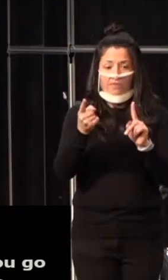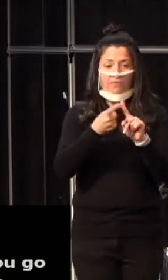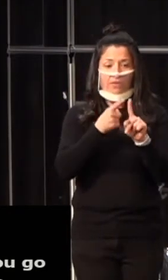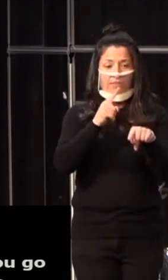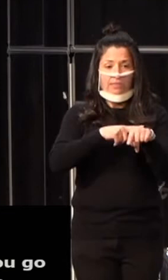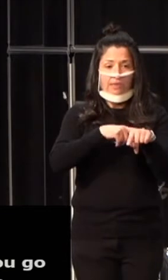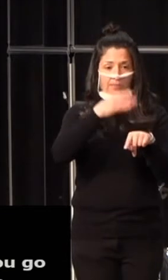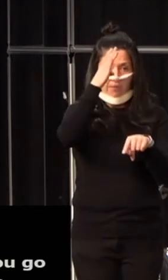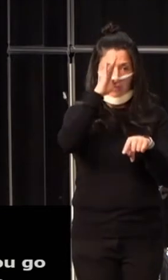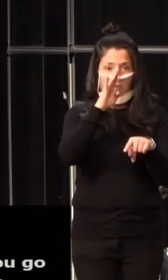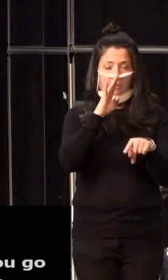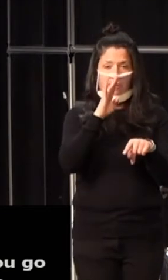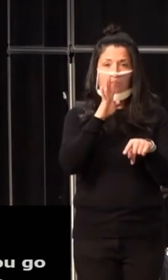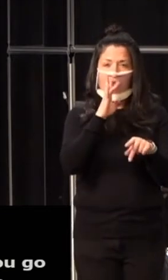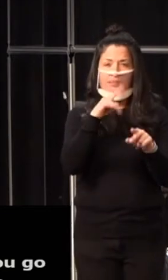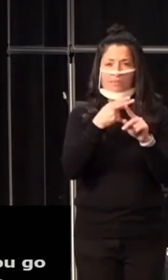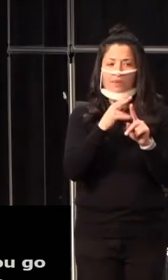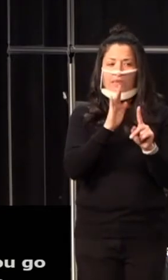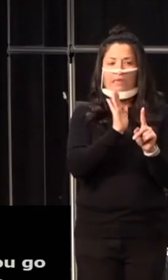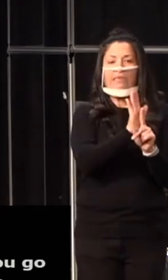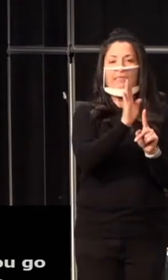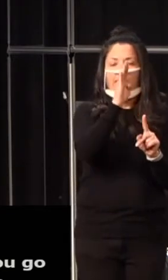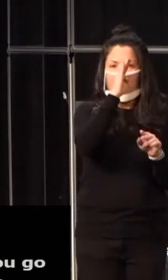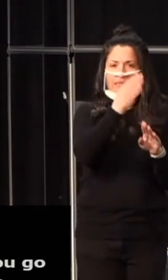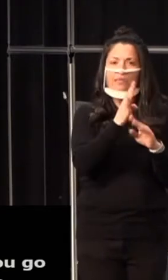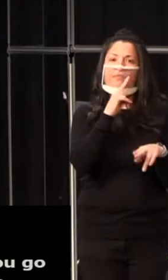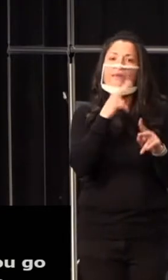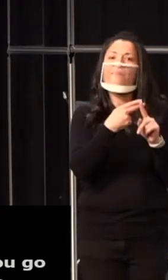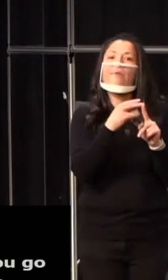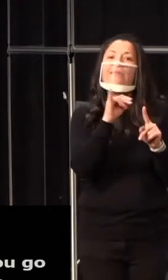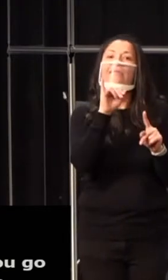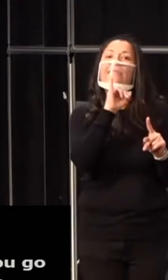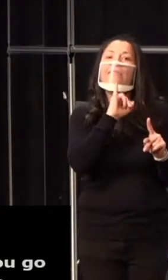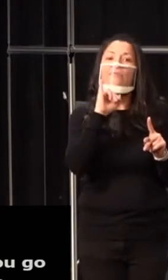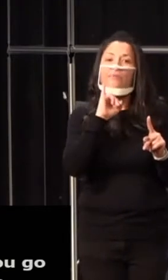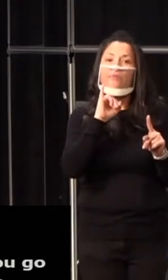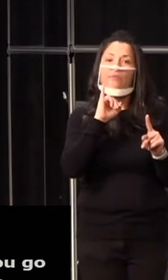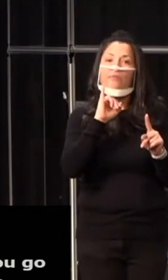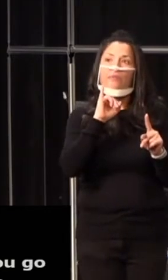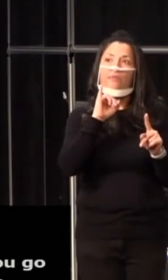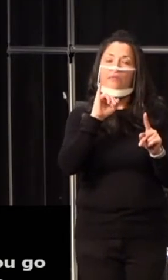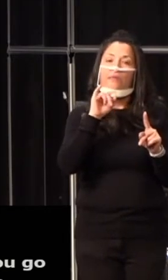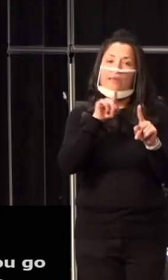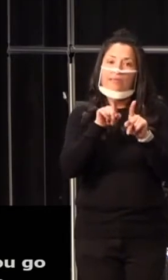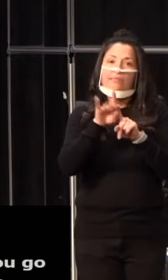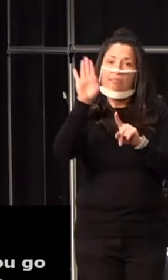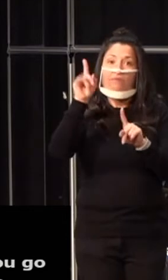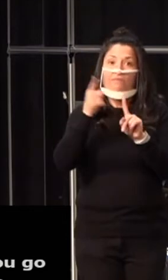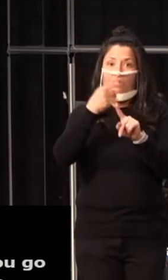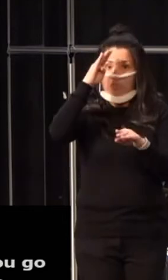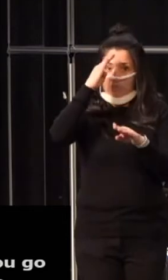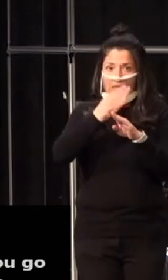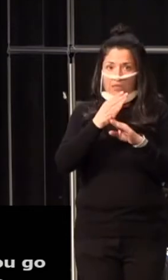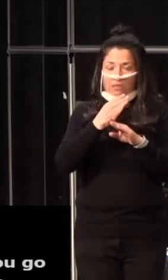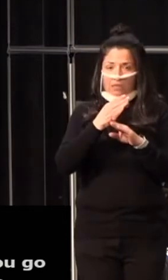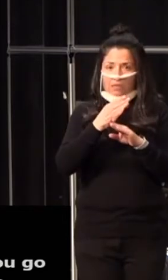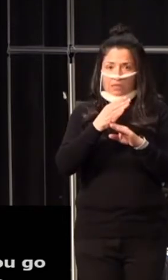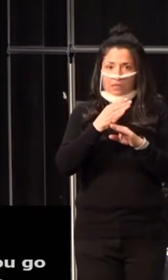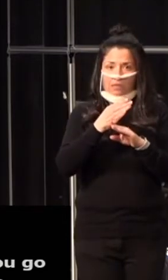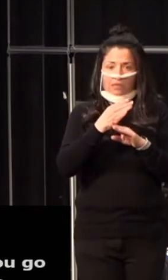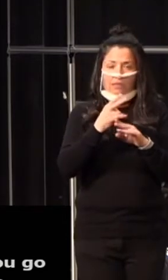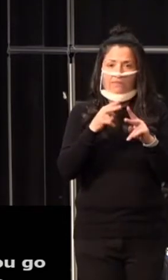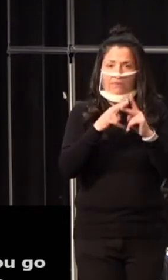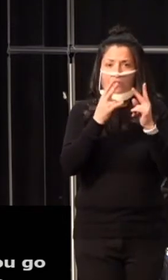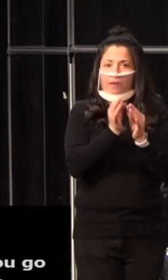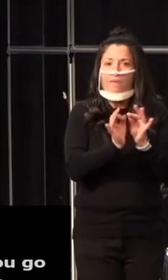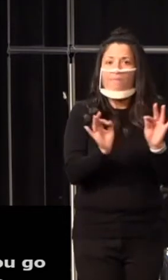his son, and he's referring to Israel, his people. That's a very intimate relationship, the father-son. So he don't want you to miss that.